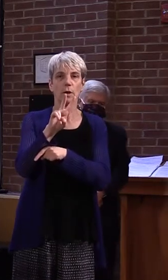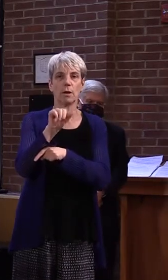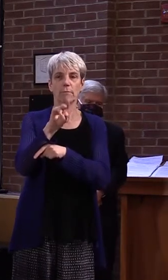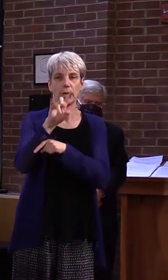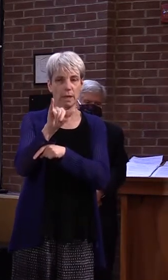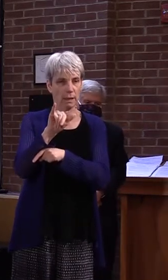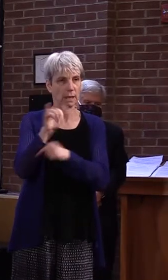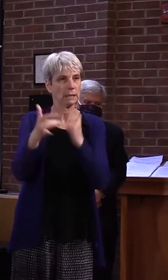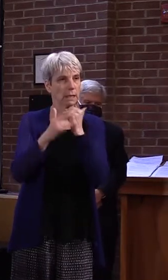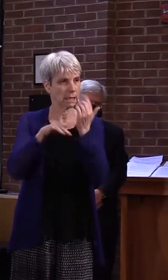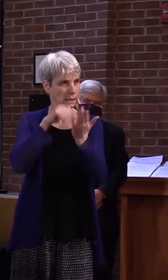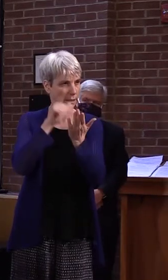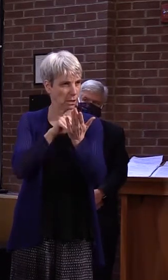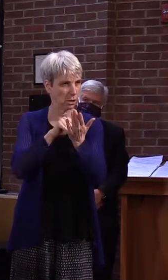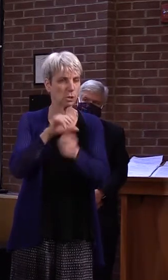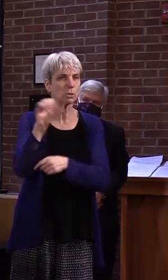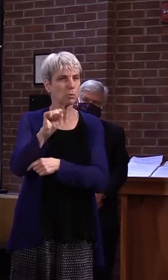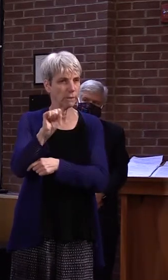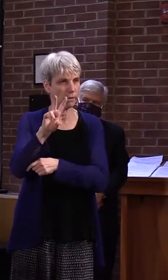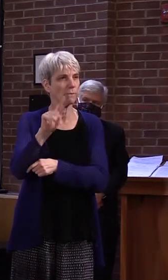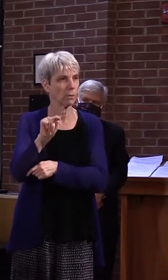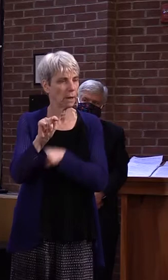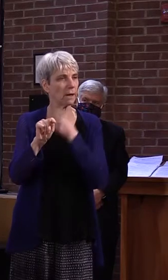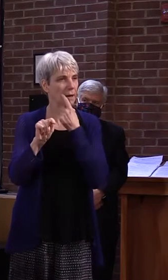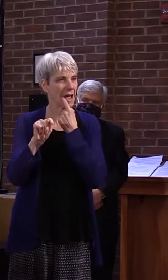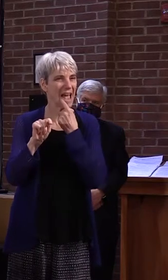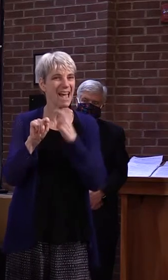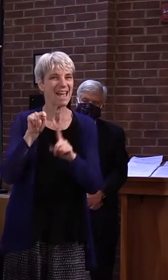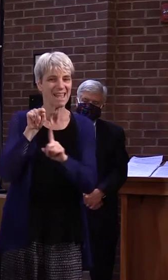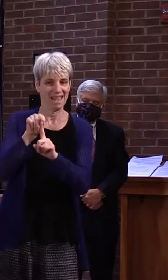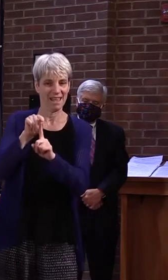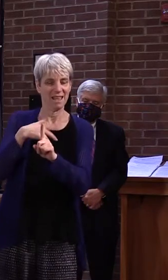own school district, which is a fairly unique structure for a tech center in Vermont.